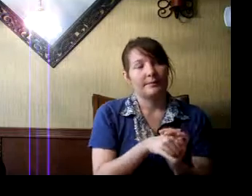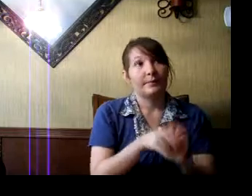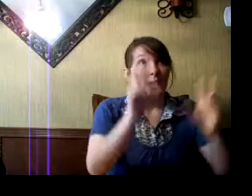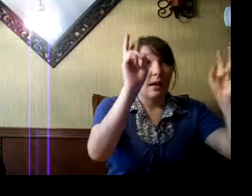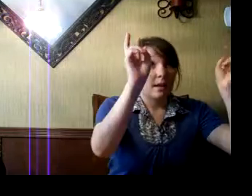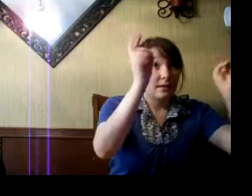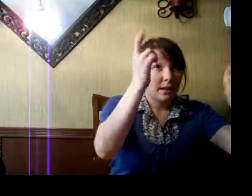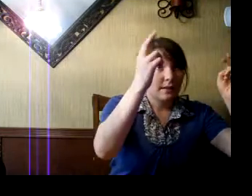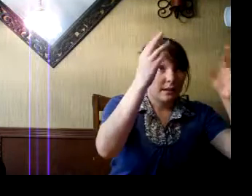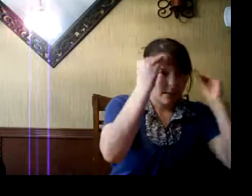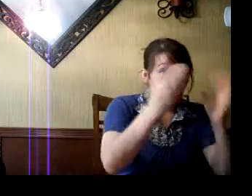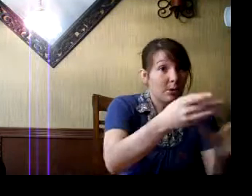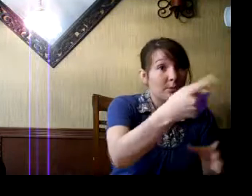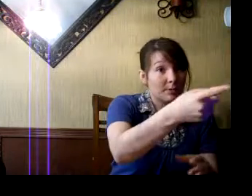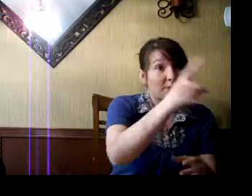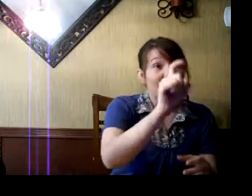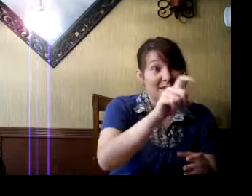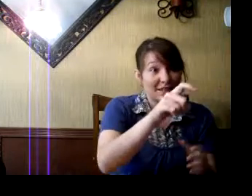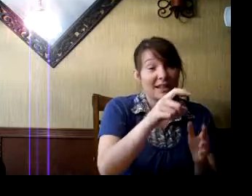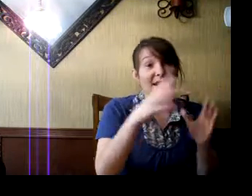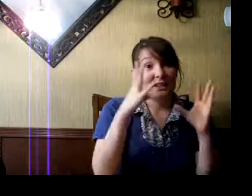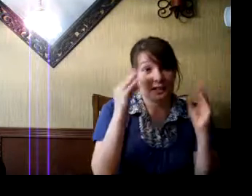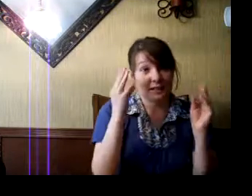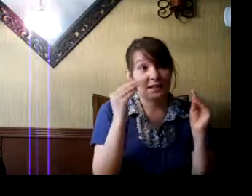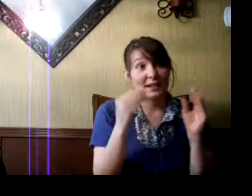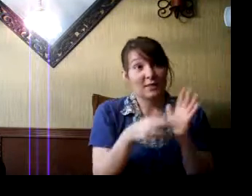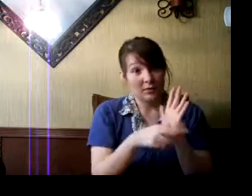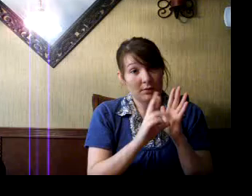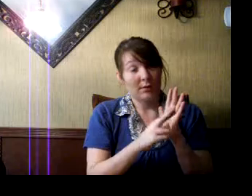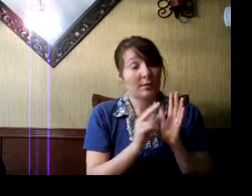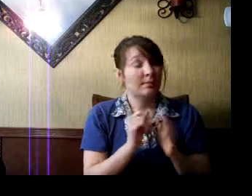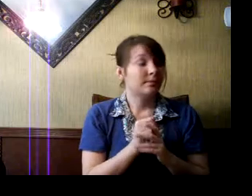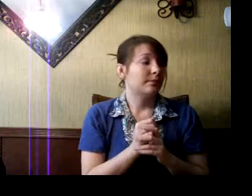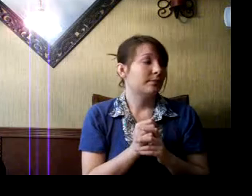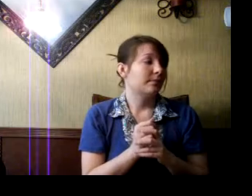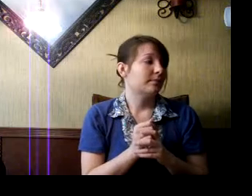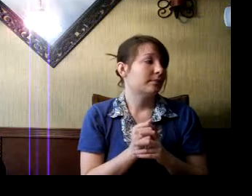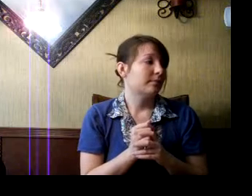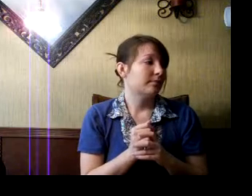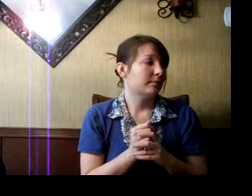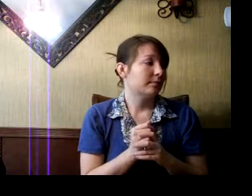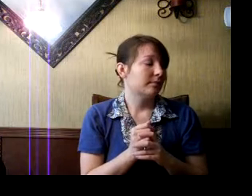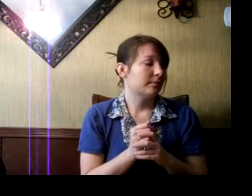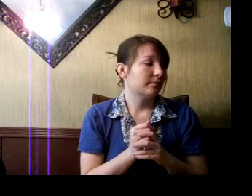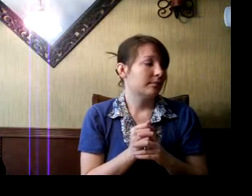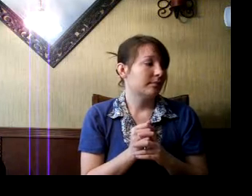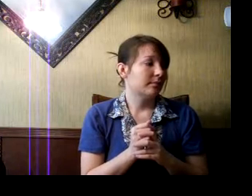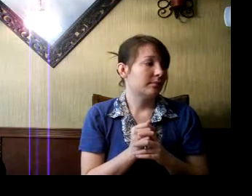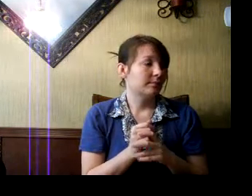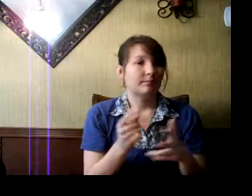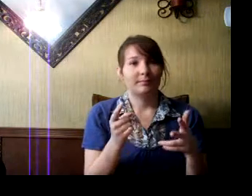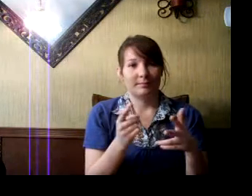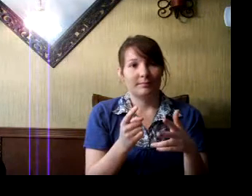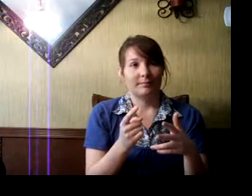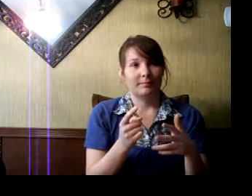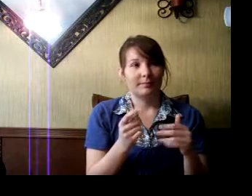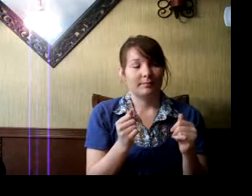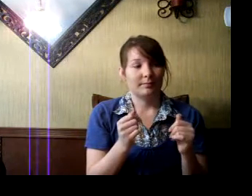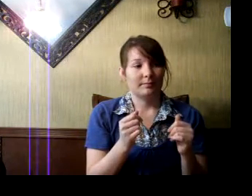skills, reading skills, and content simultaneously. Okay. That's what we mean by functional teaching. Another